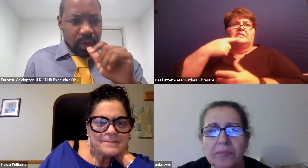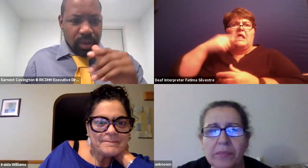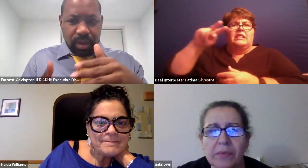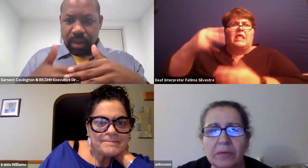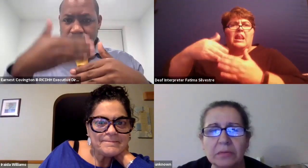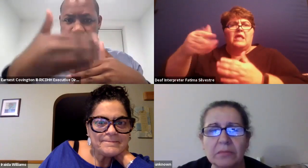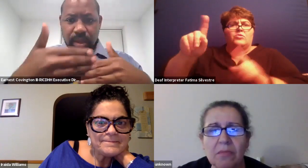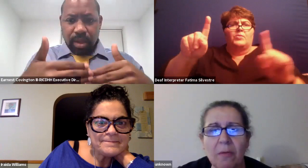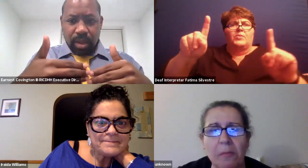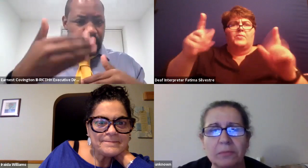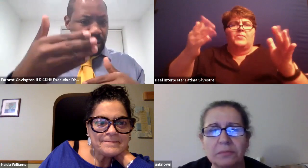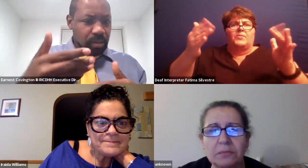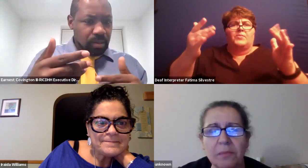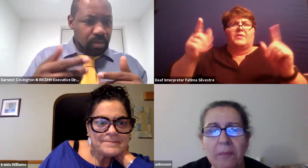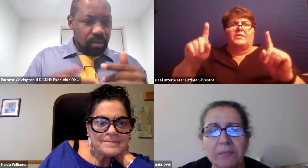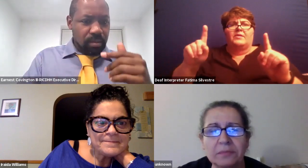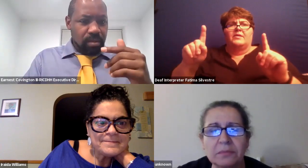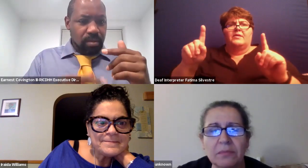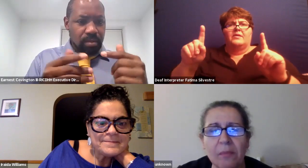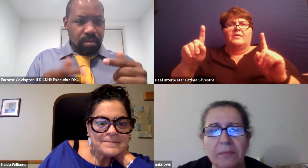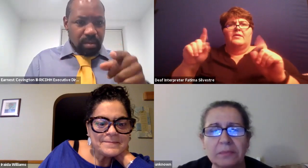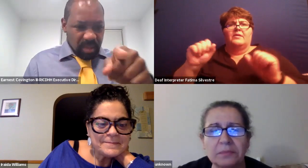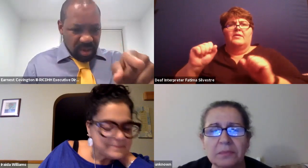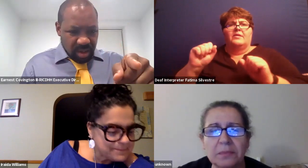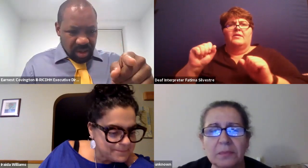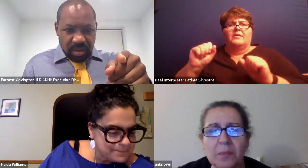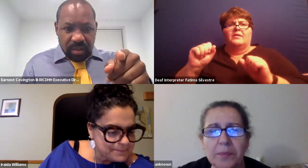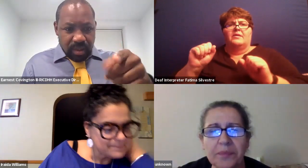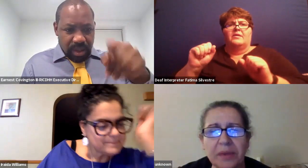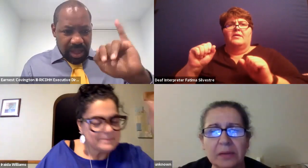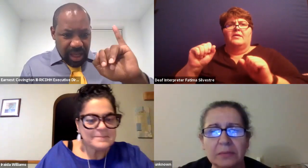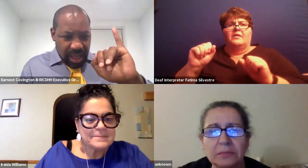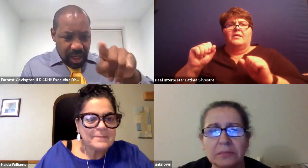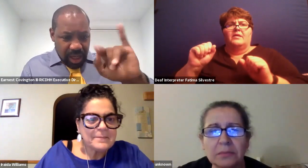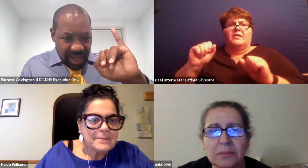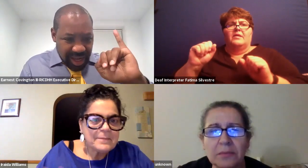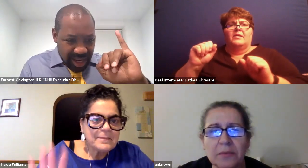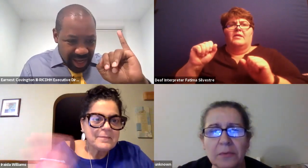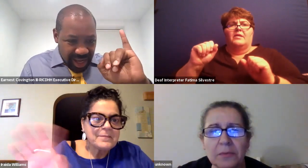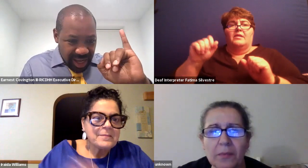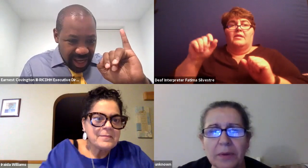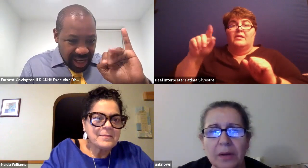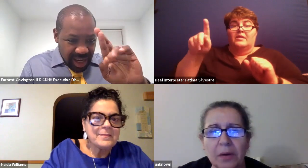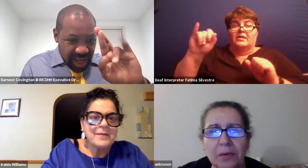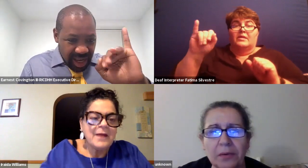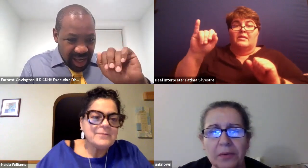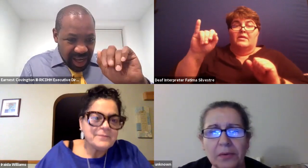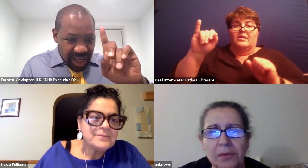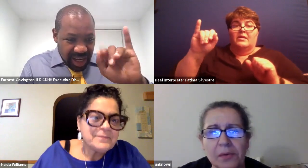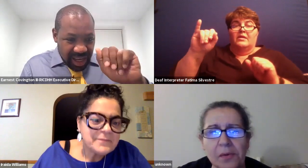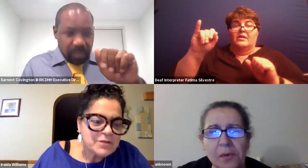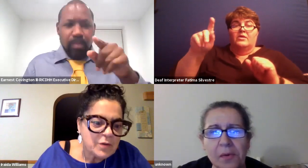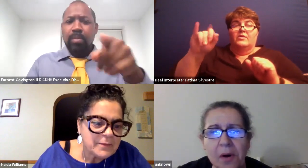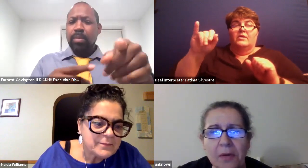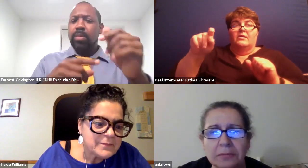our other exhibitors. Who would like to go next? I see Arida. Would you like